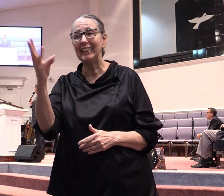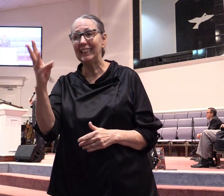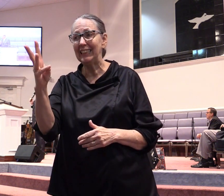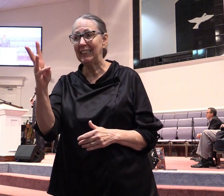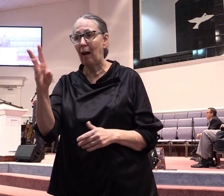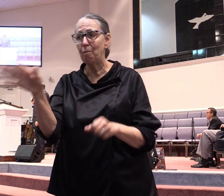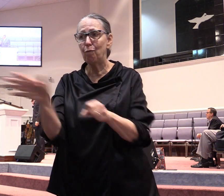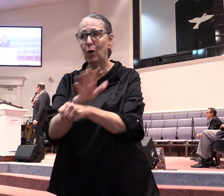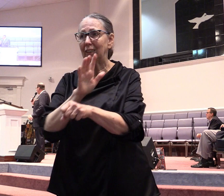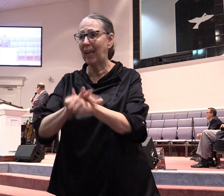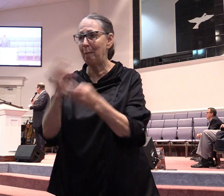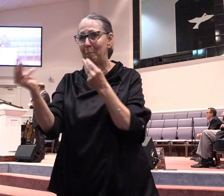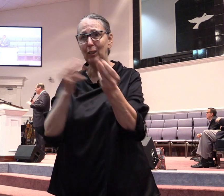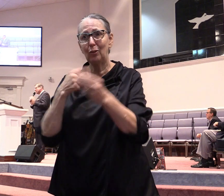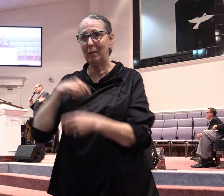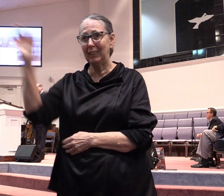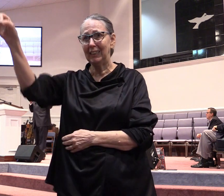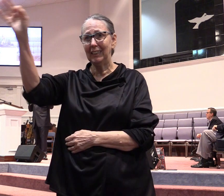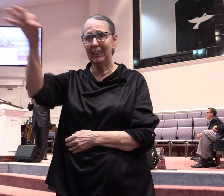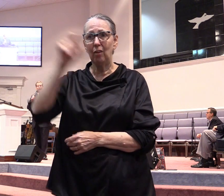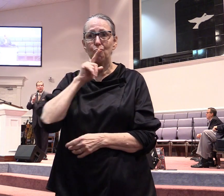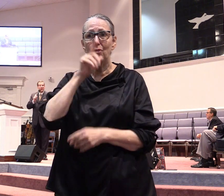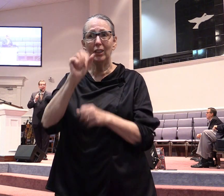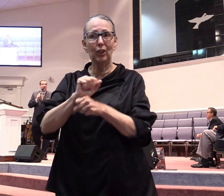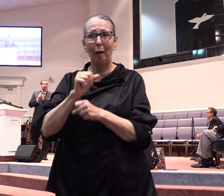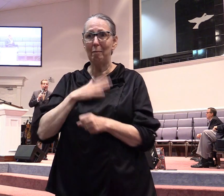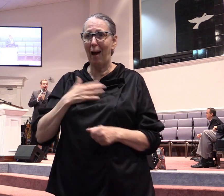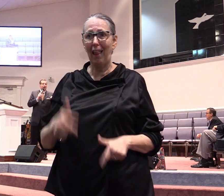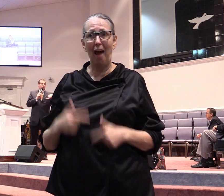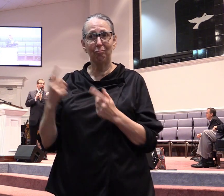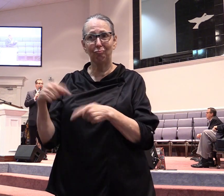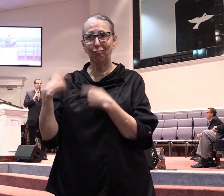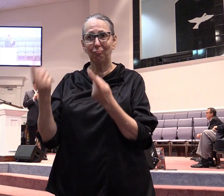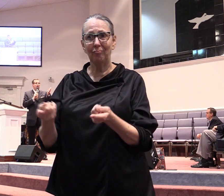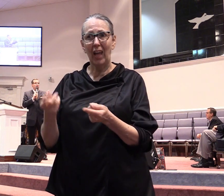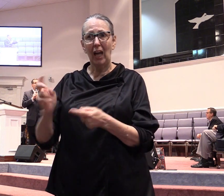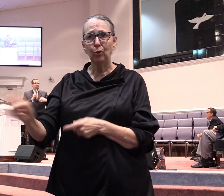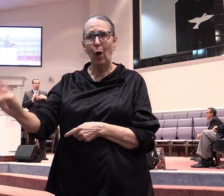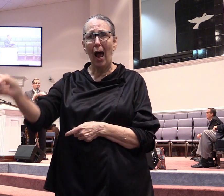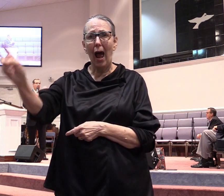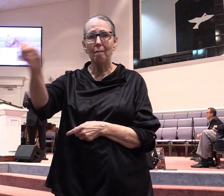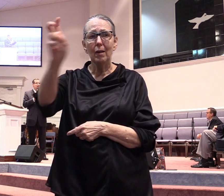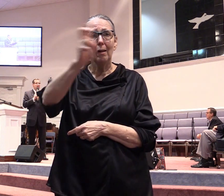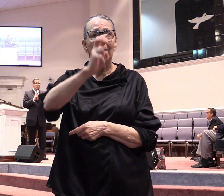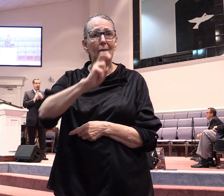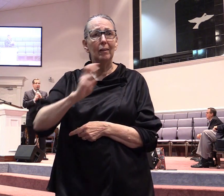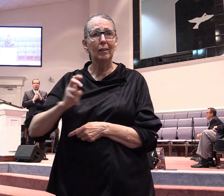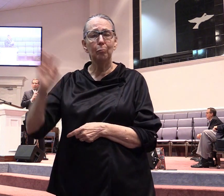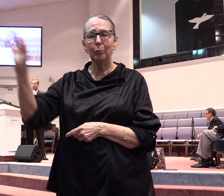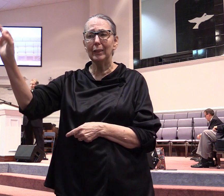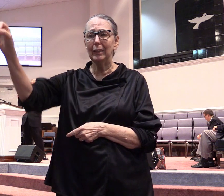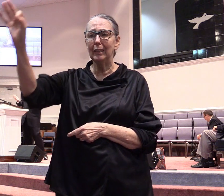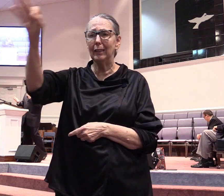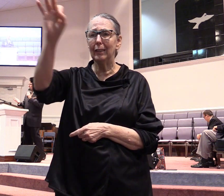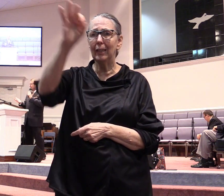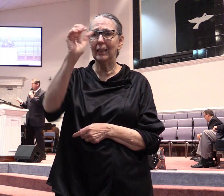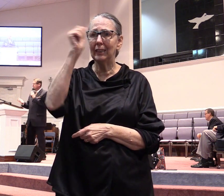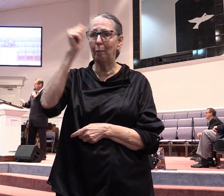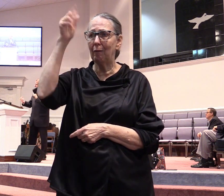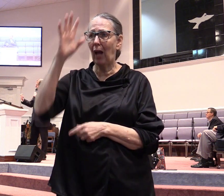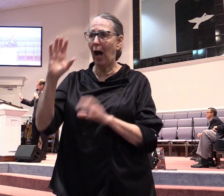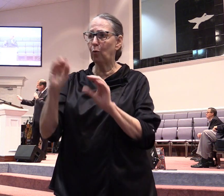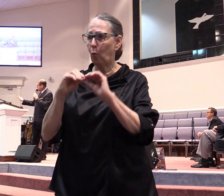I went full-time in the ministry. I've never had a real job in my life. And traveled the gospel, the road preaching the gospel in the Assemblies of